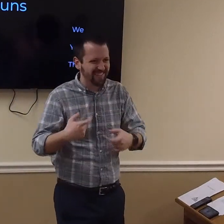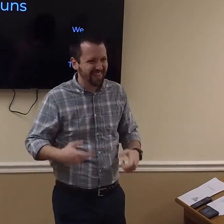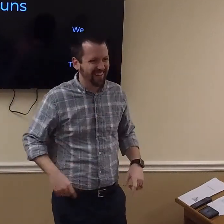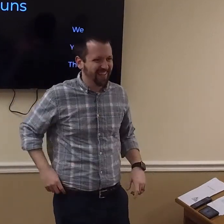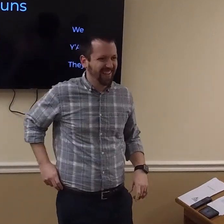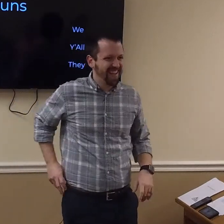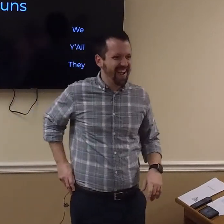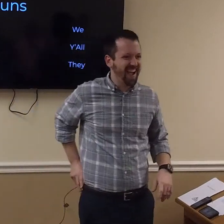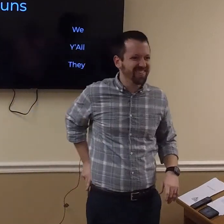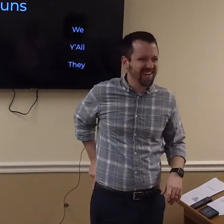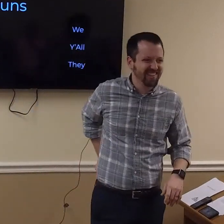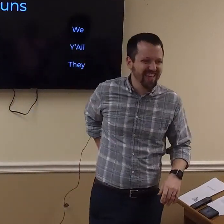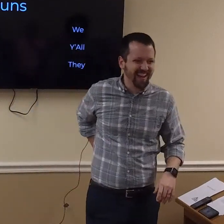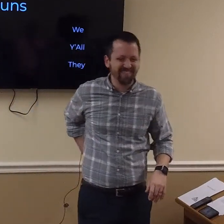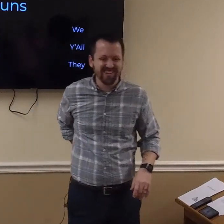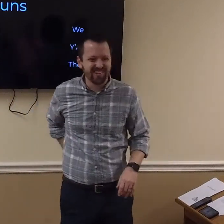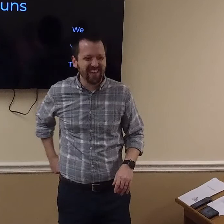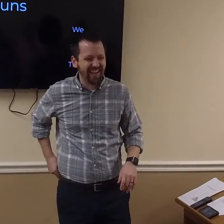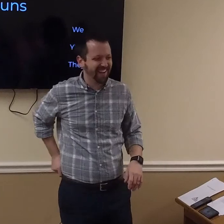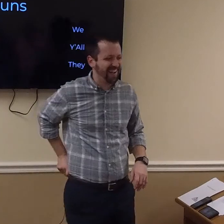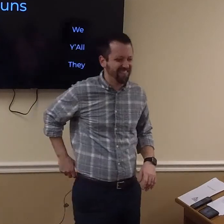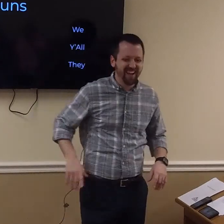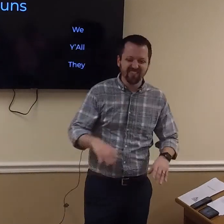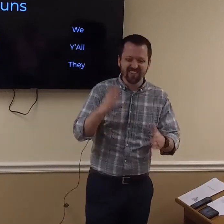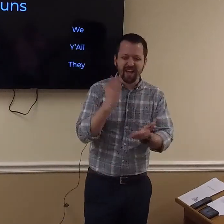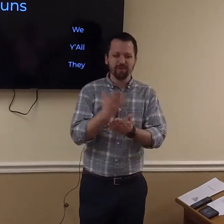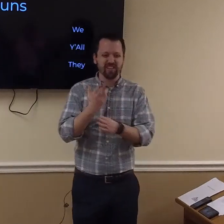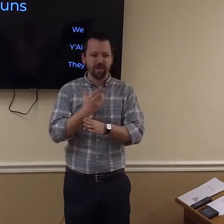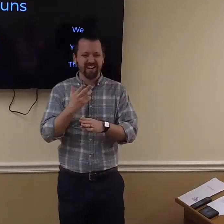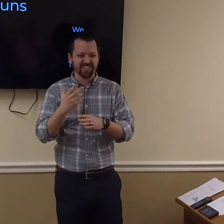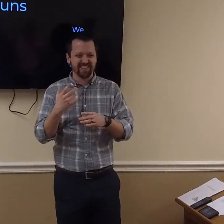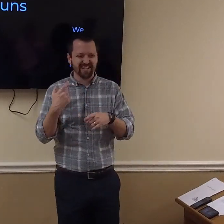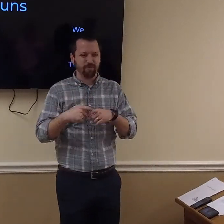did you do that? Yeah, I'm just gonna do that. I'm gonna stop using Spanish as an example.